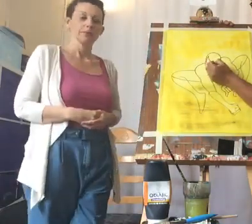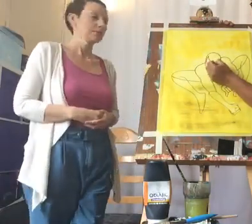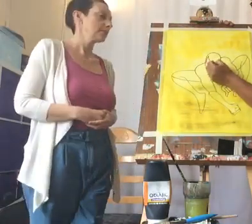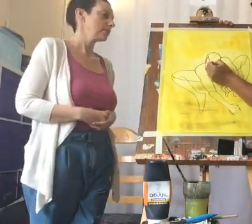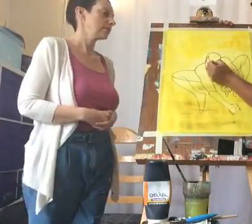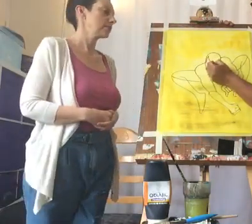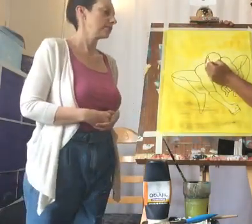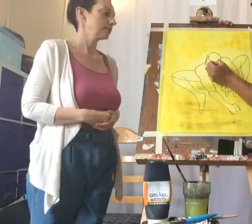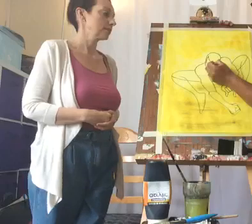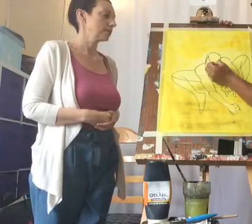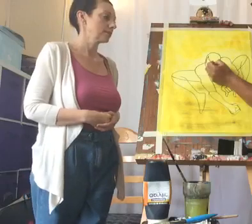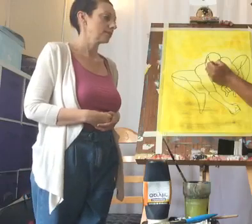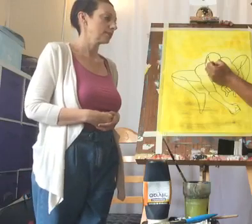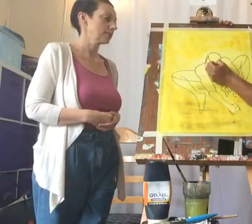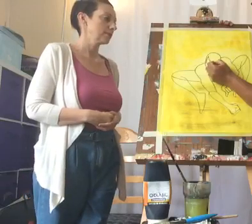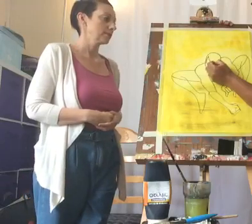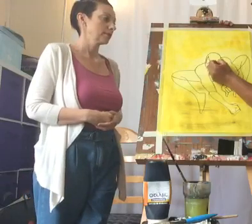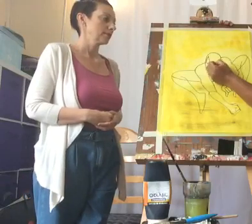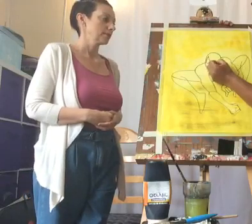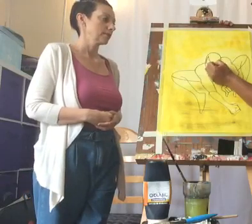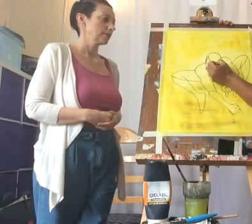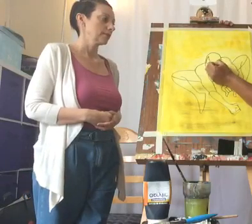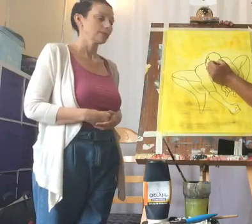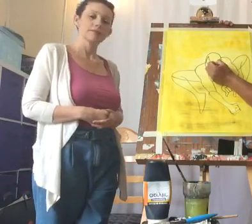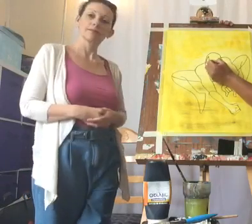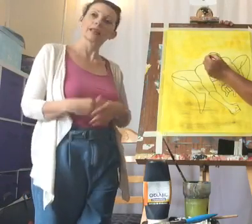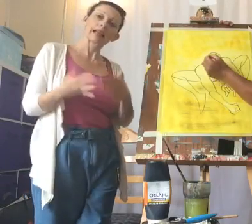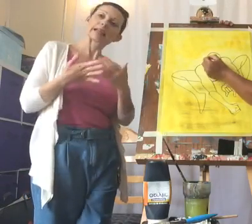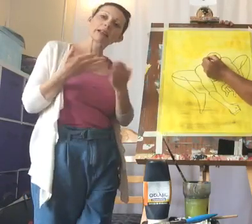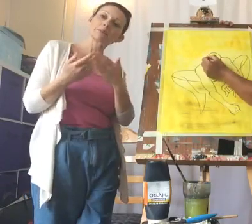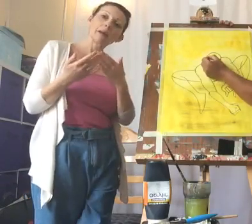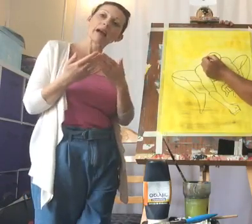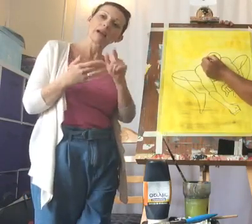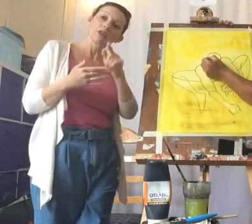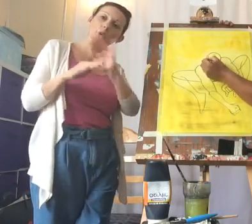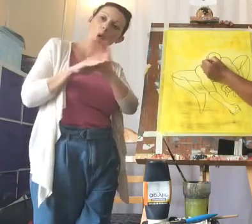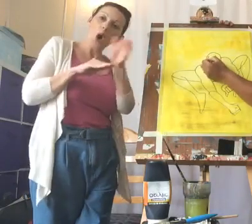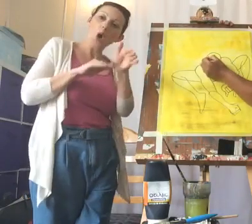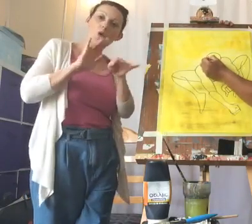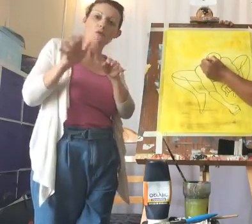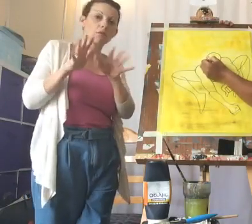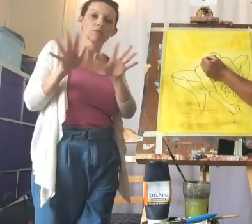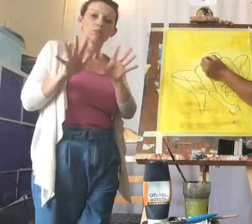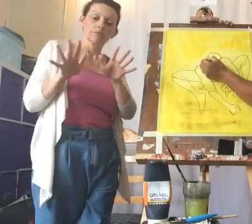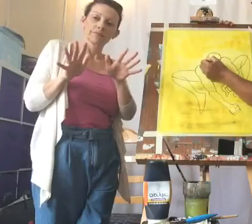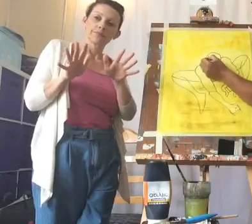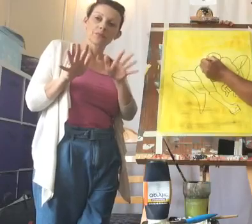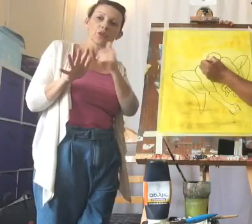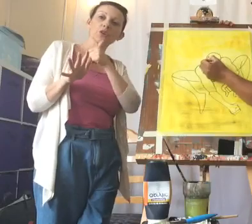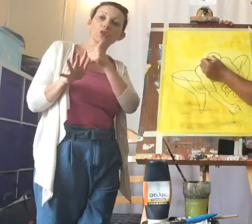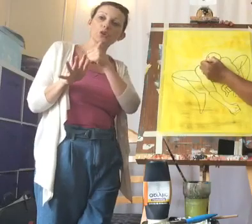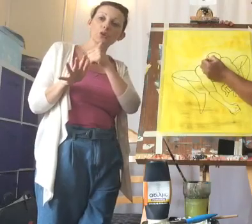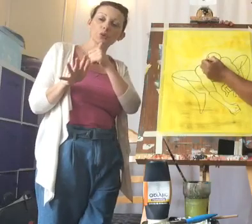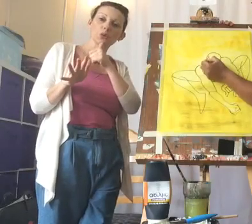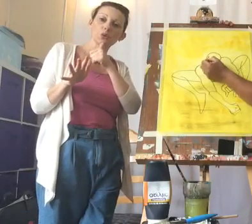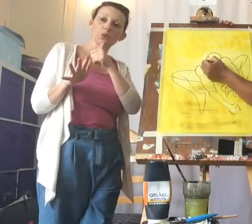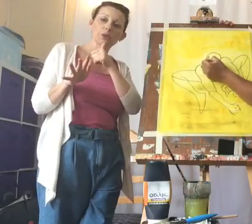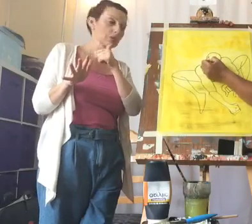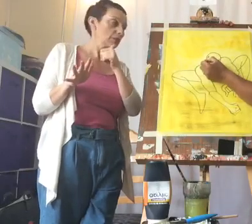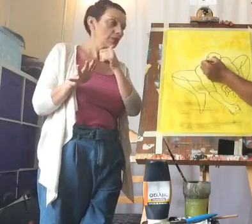Doesn't matter too much if if you go over a bit, because you're going to put a darker colour over that. This is